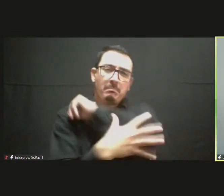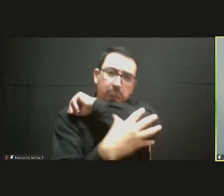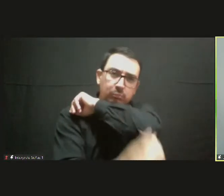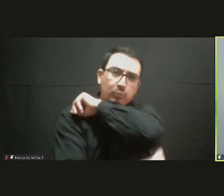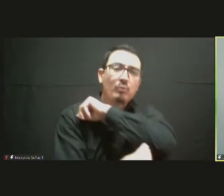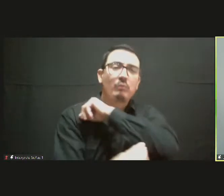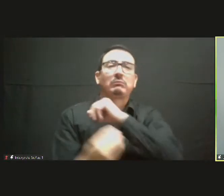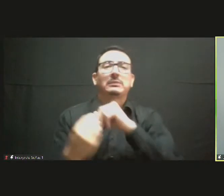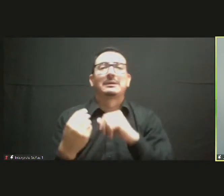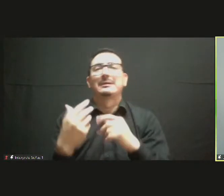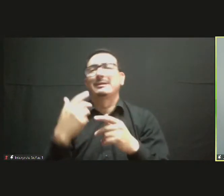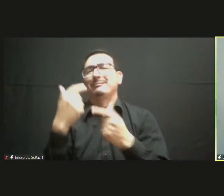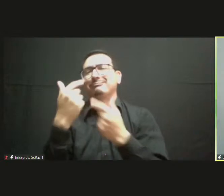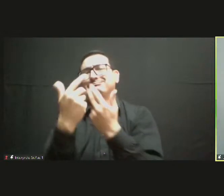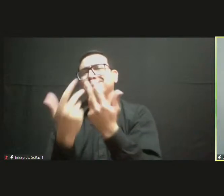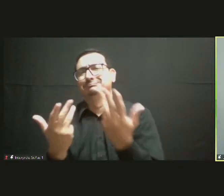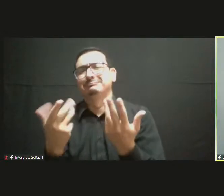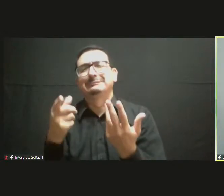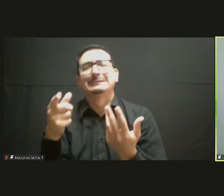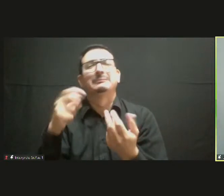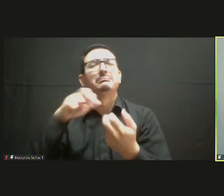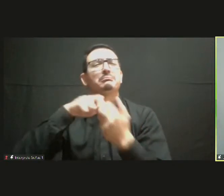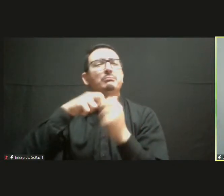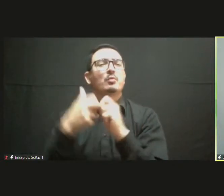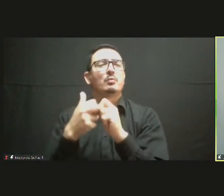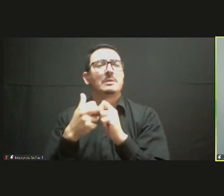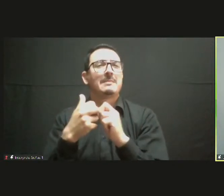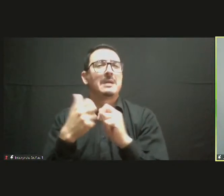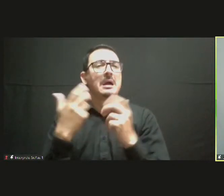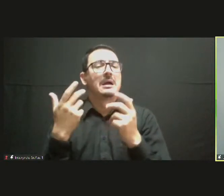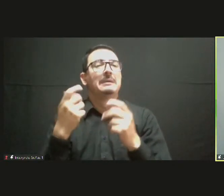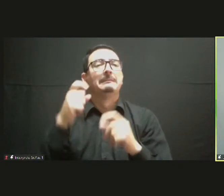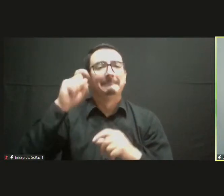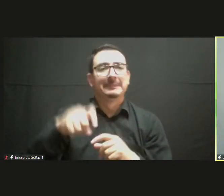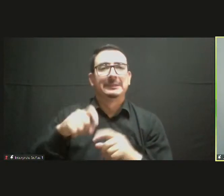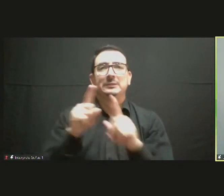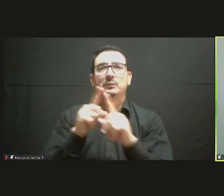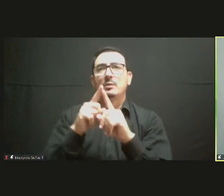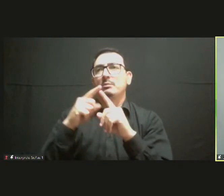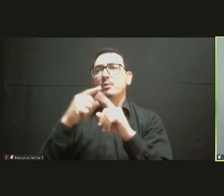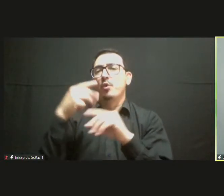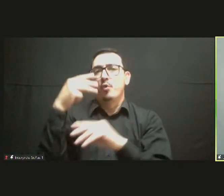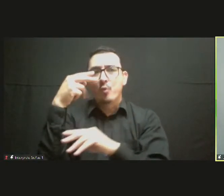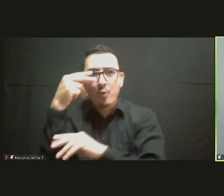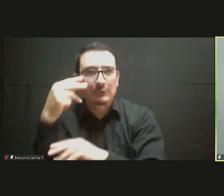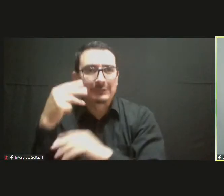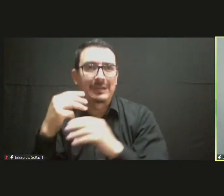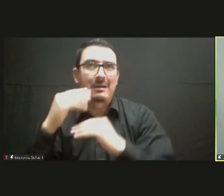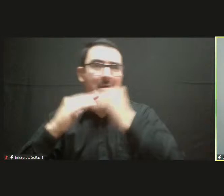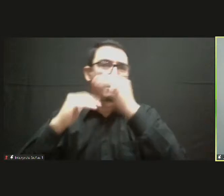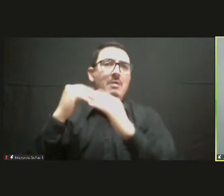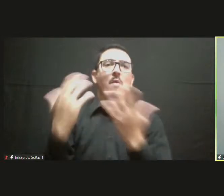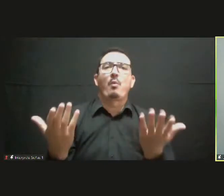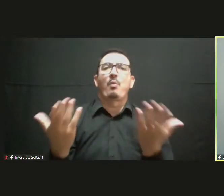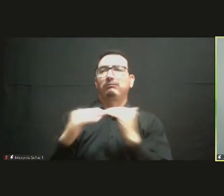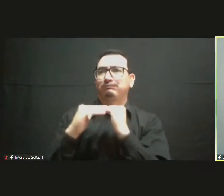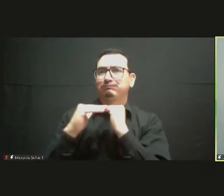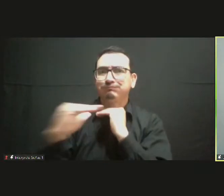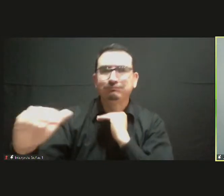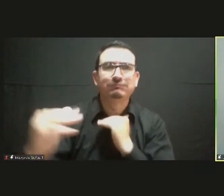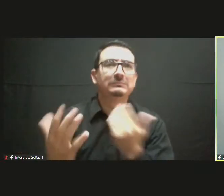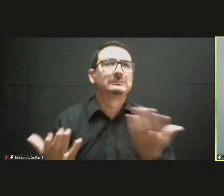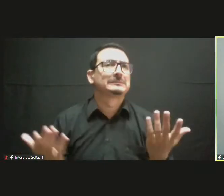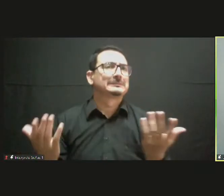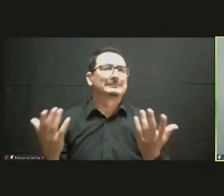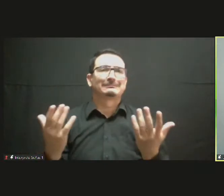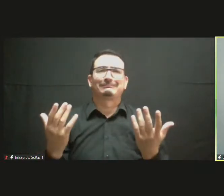broadband and even lower fiber optic. Mobile broadband is higher, the penetration. It's